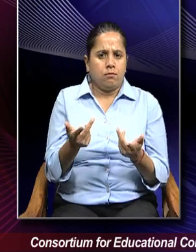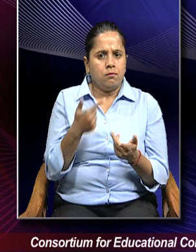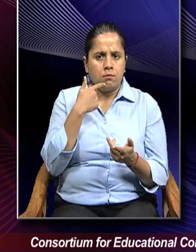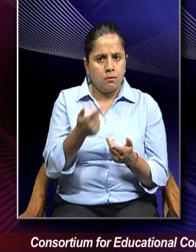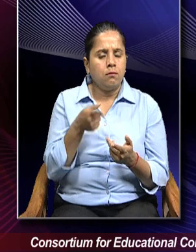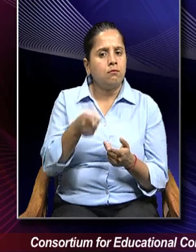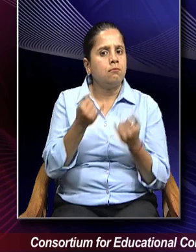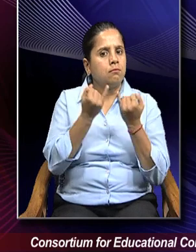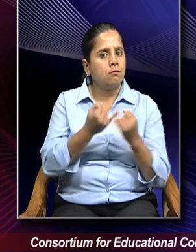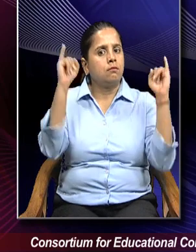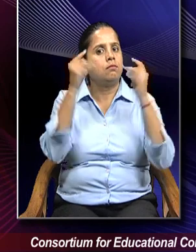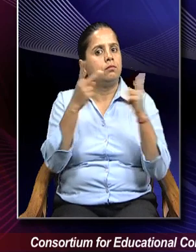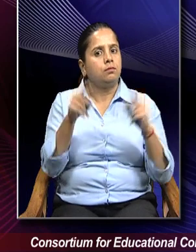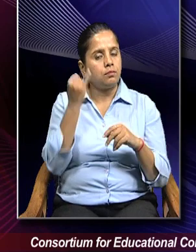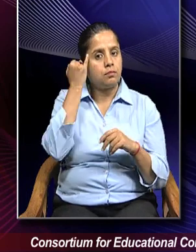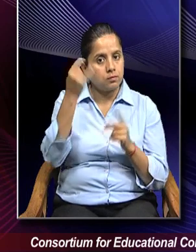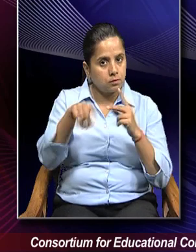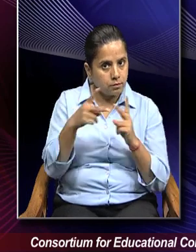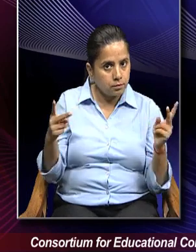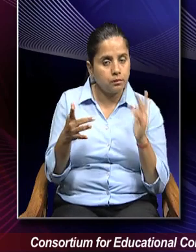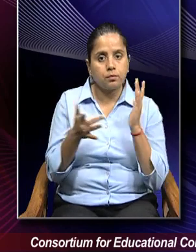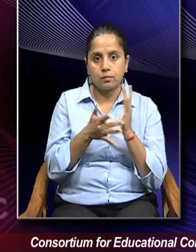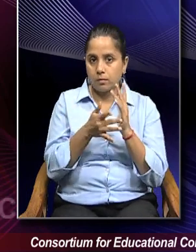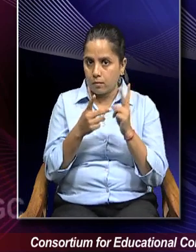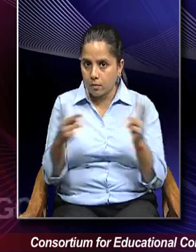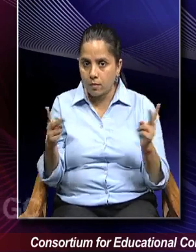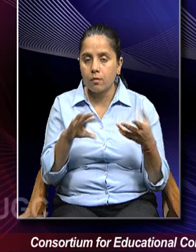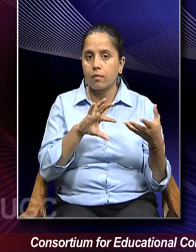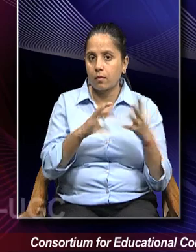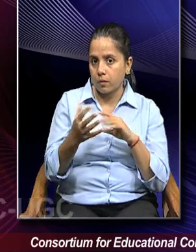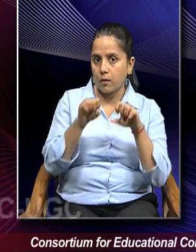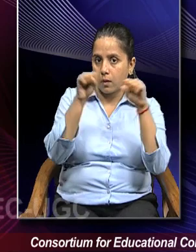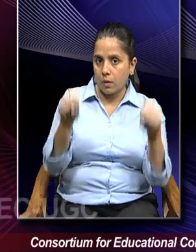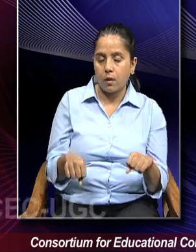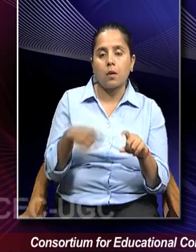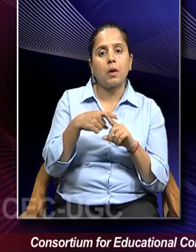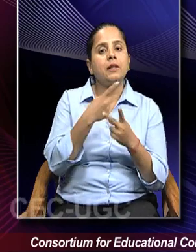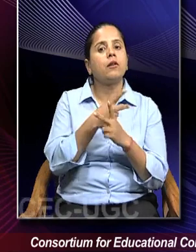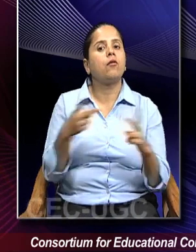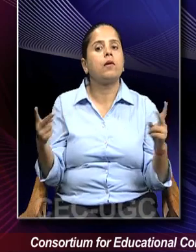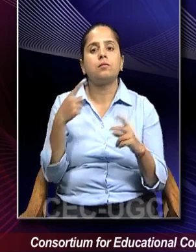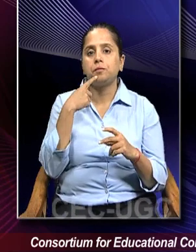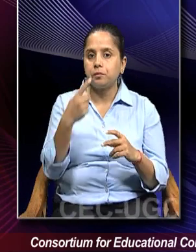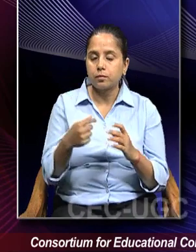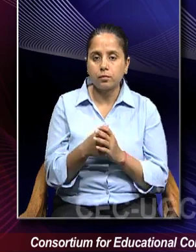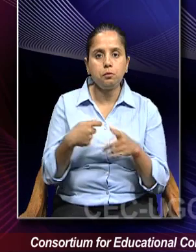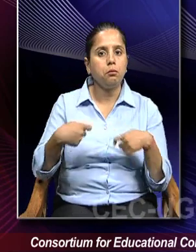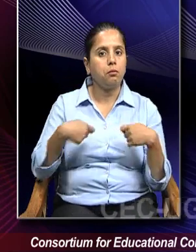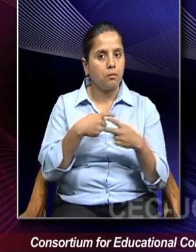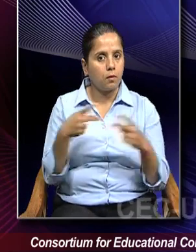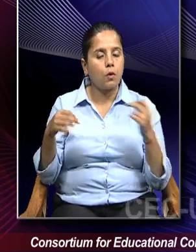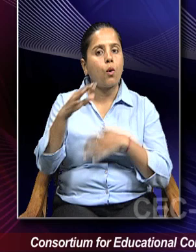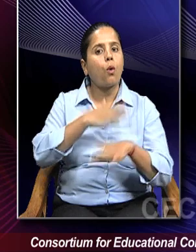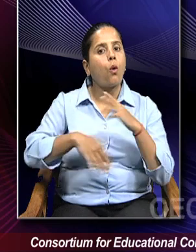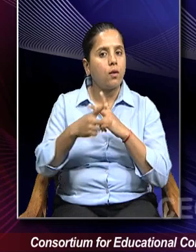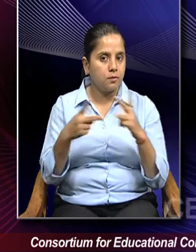is independent of ideology, technology, production systems and different forms of business